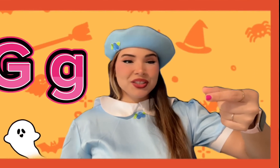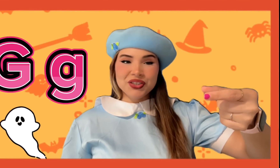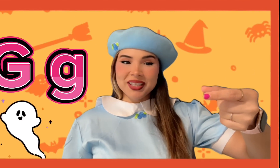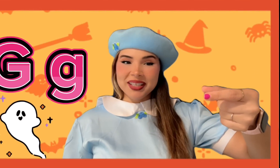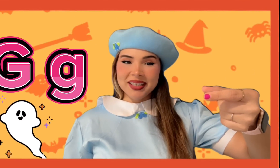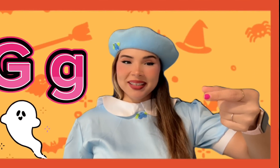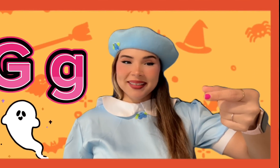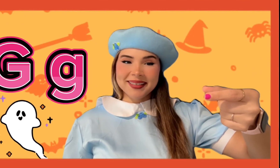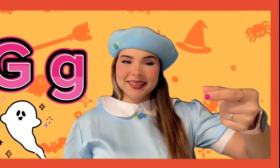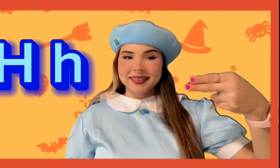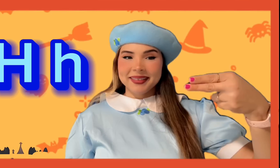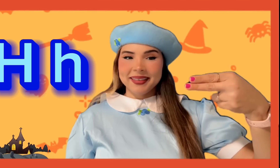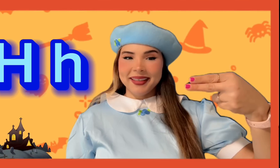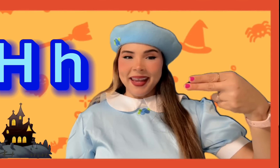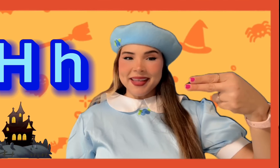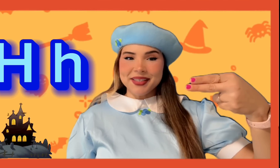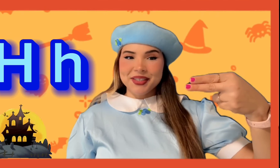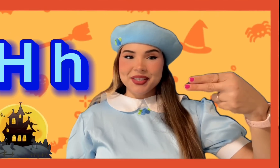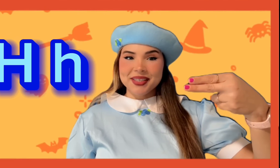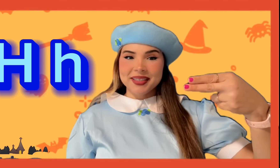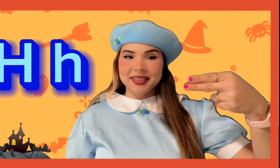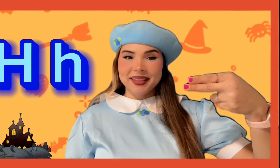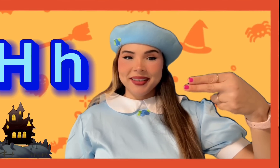G. H,